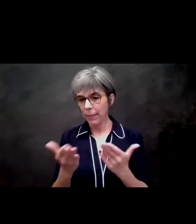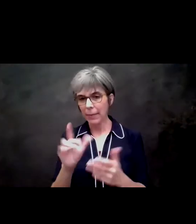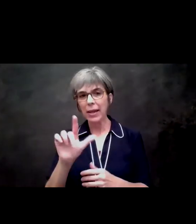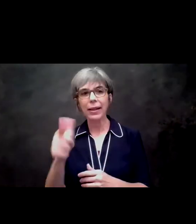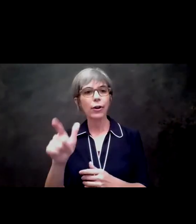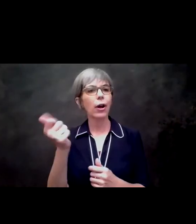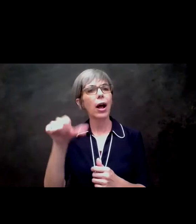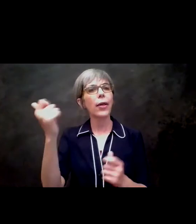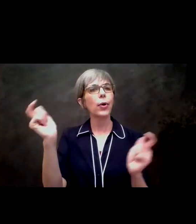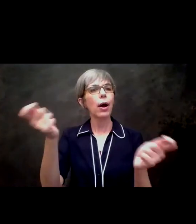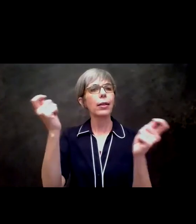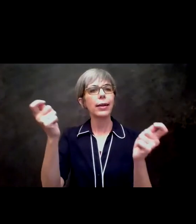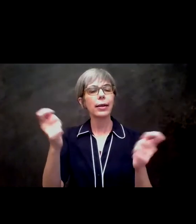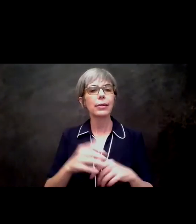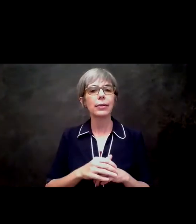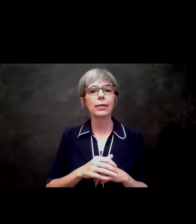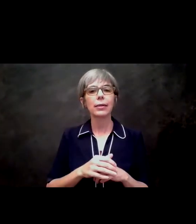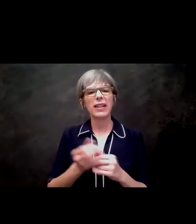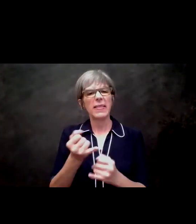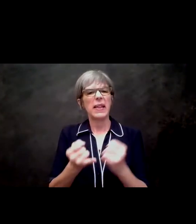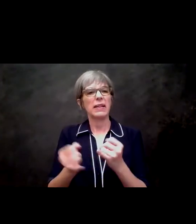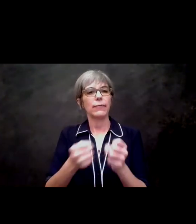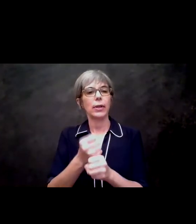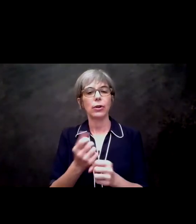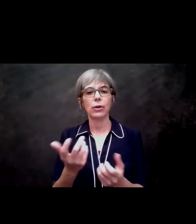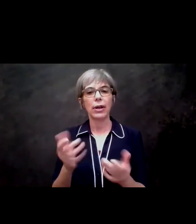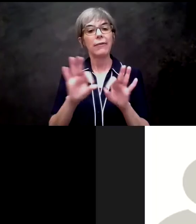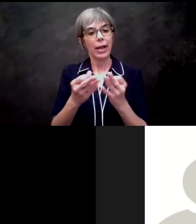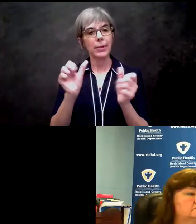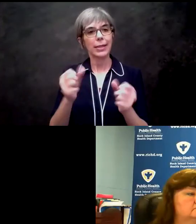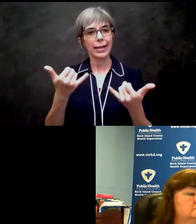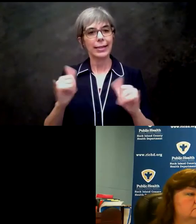that families can do while still remaining safe?